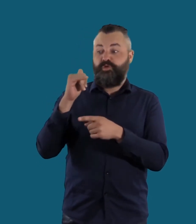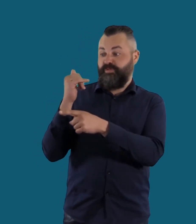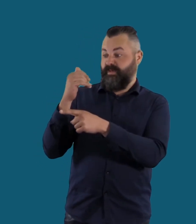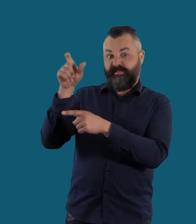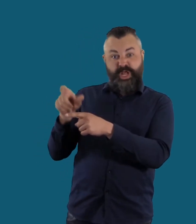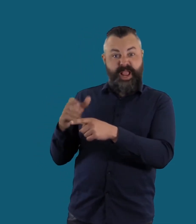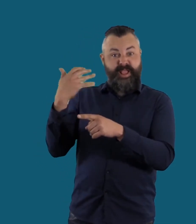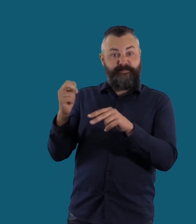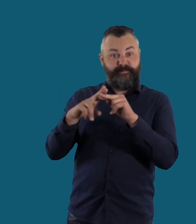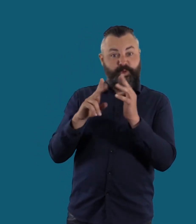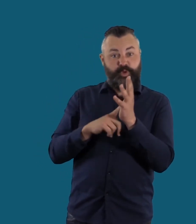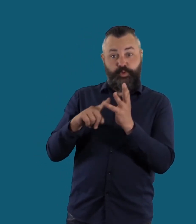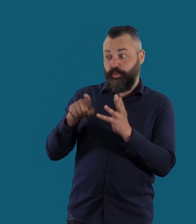your hands.